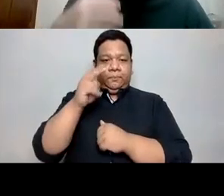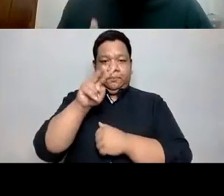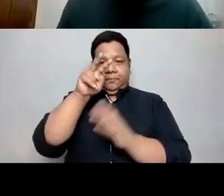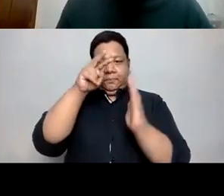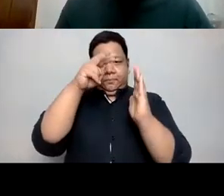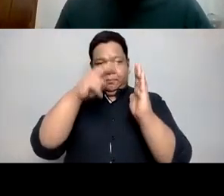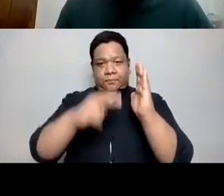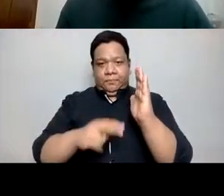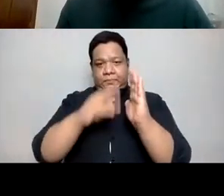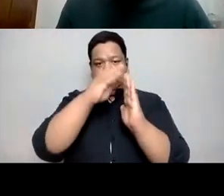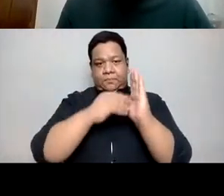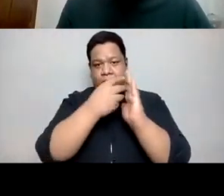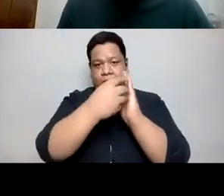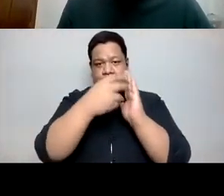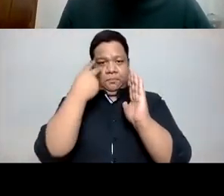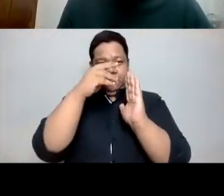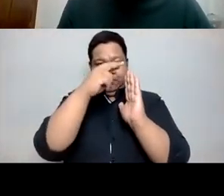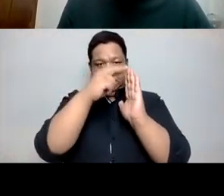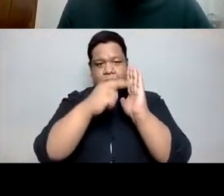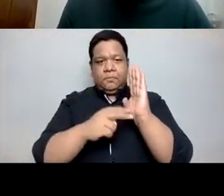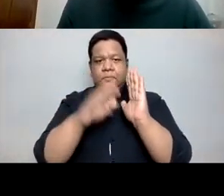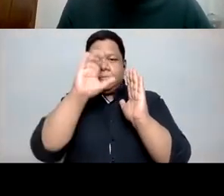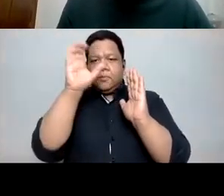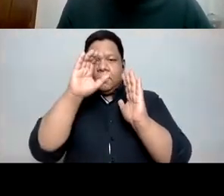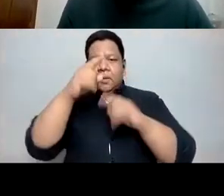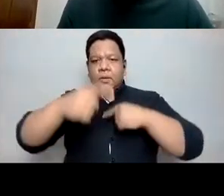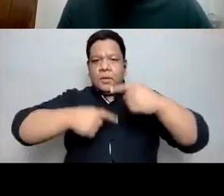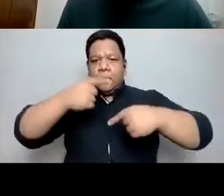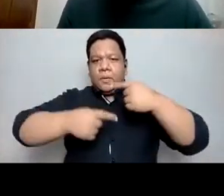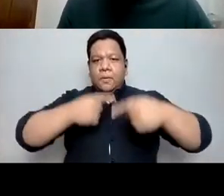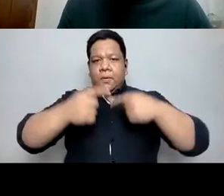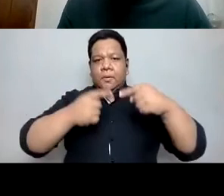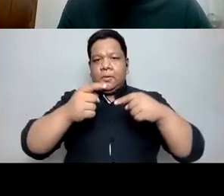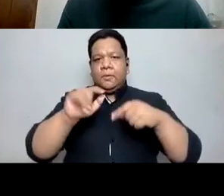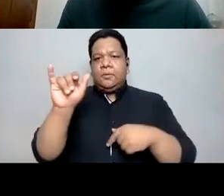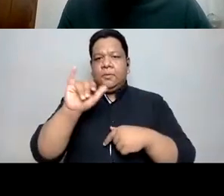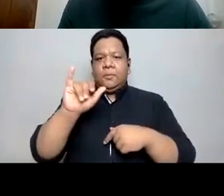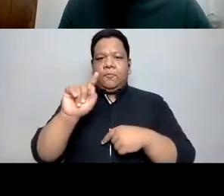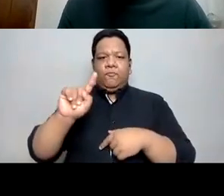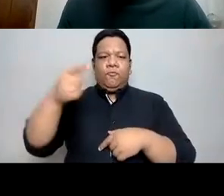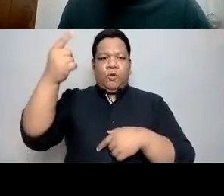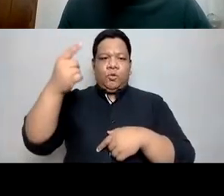you find the signs with the first hand shape,